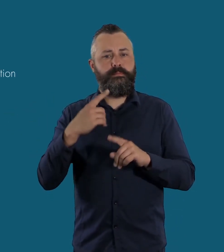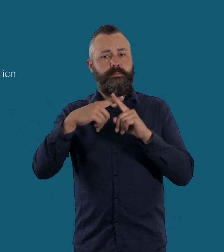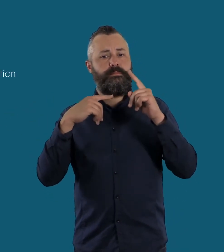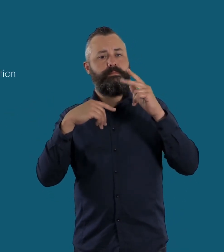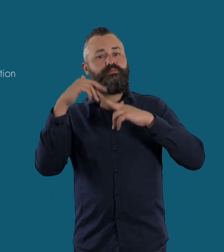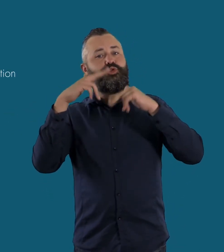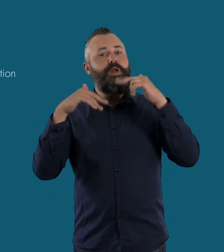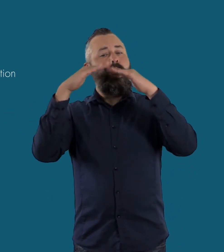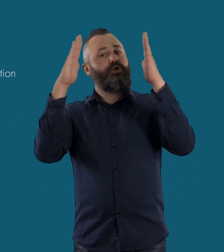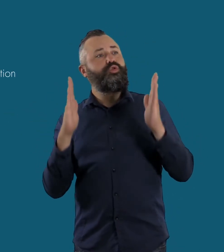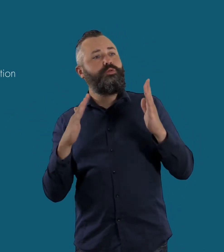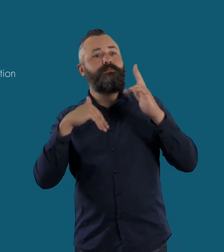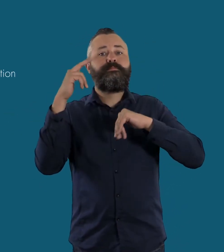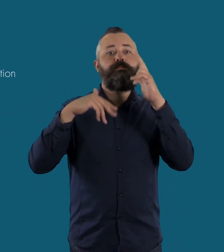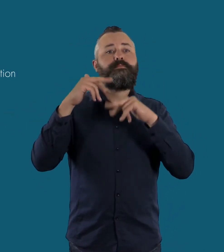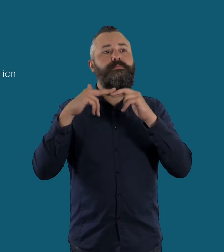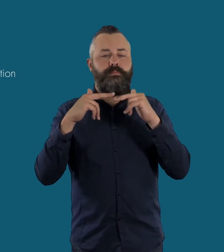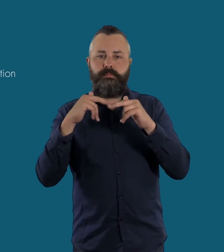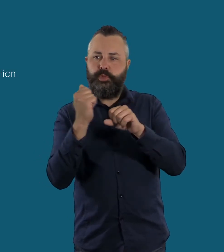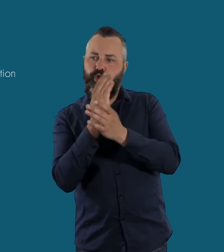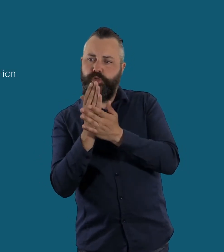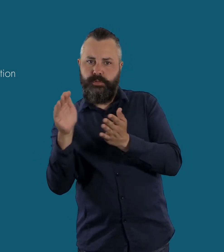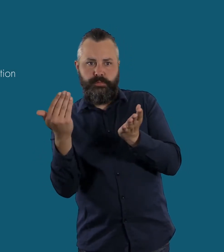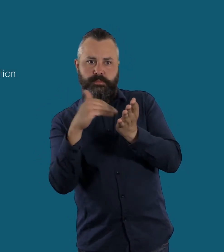7. Building planning for bushfire protection.